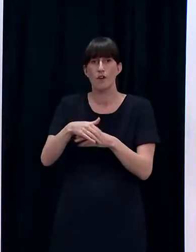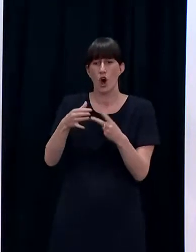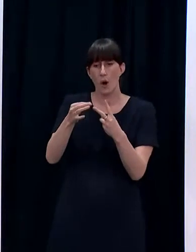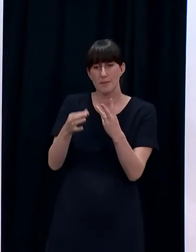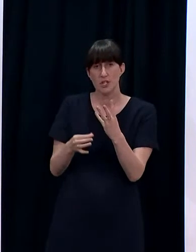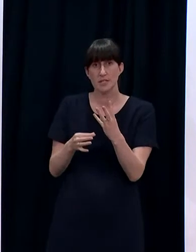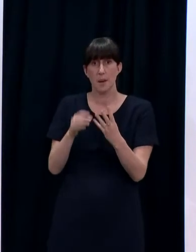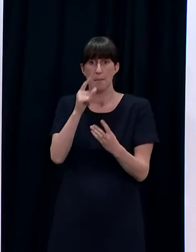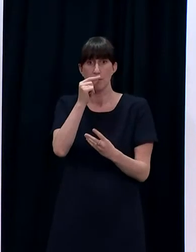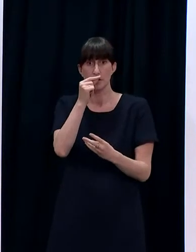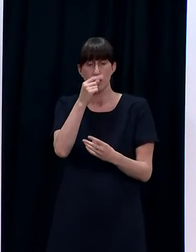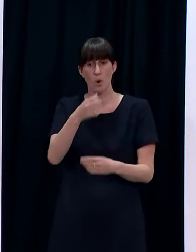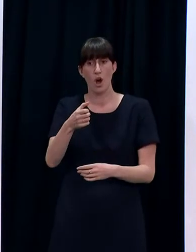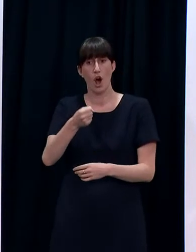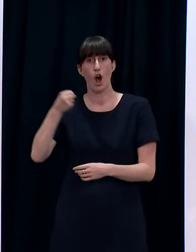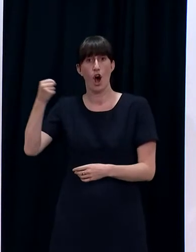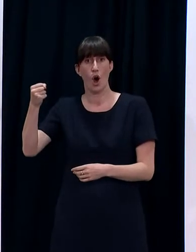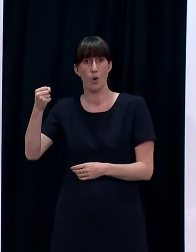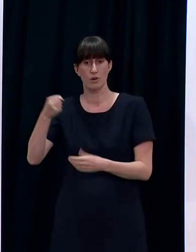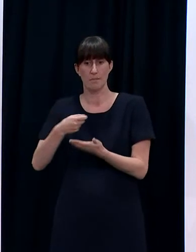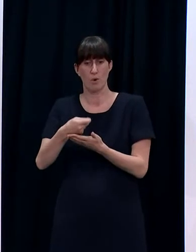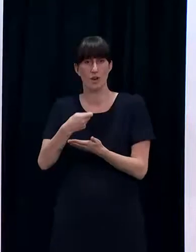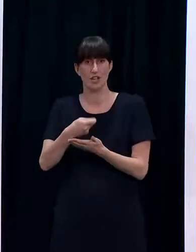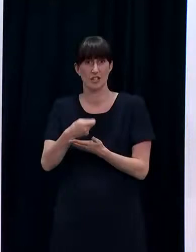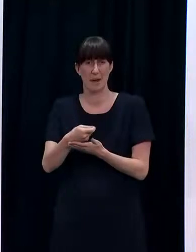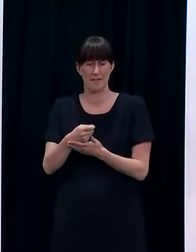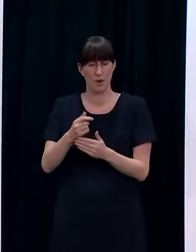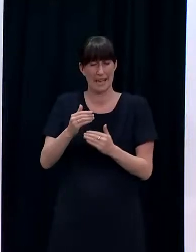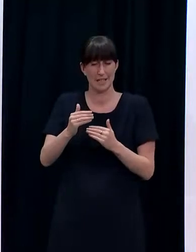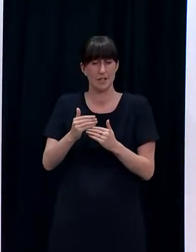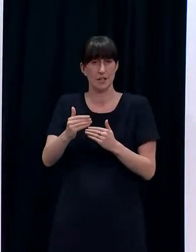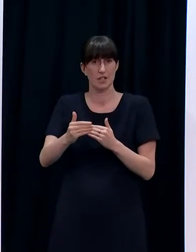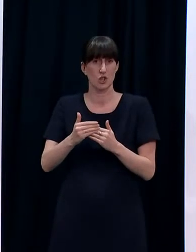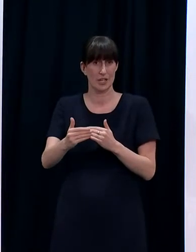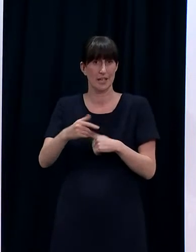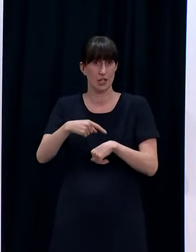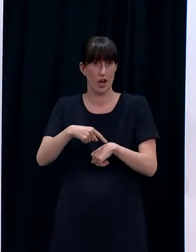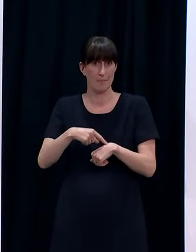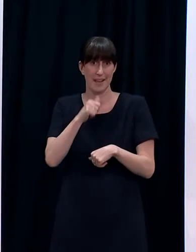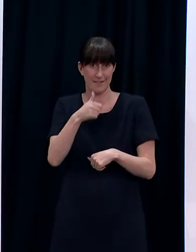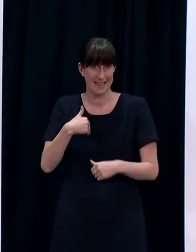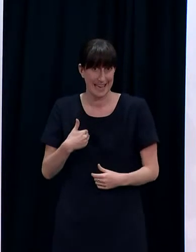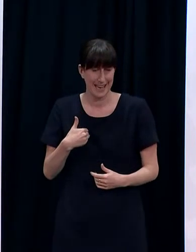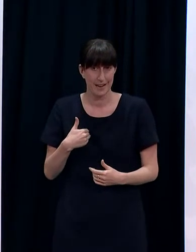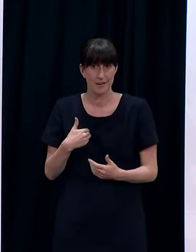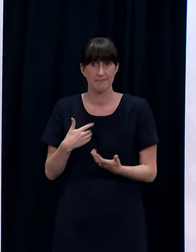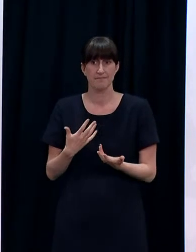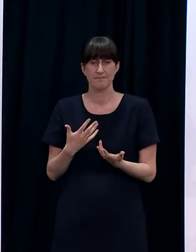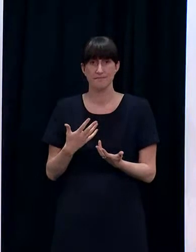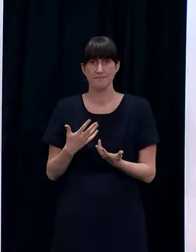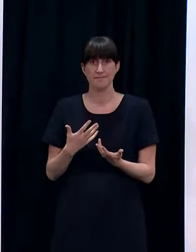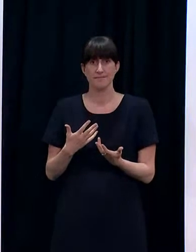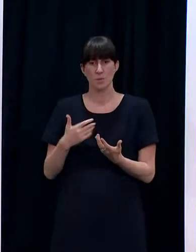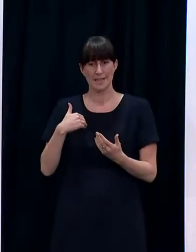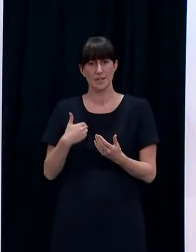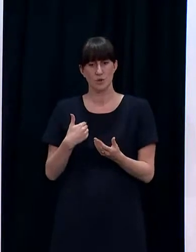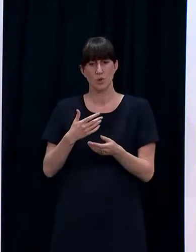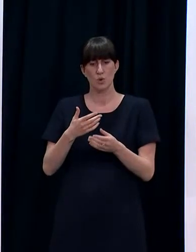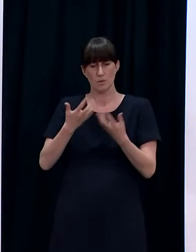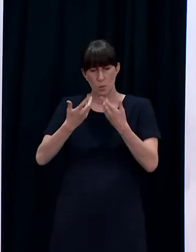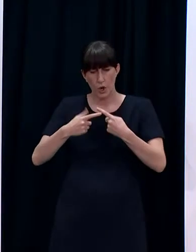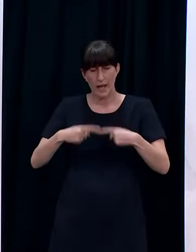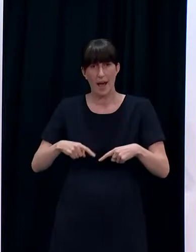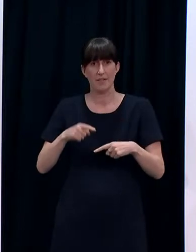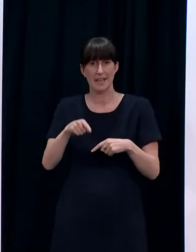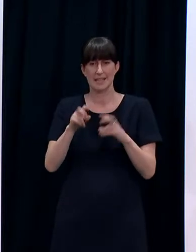of deferring mortgage payments for a certain period if that is needed. It is in everyone's interest to work through these issues if you find